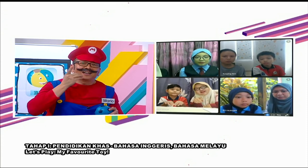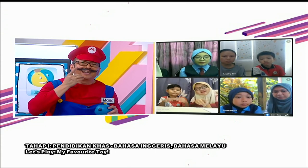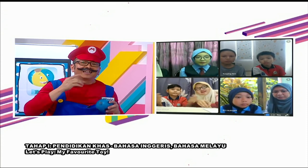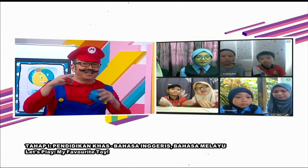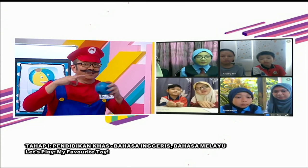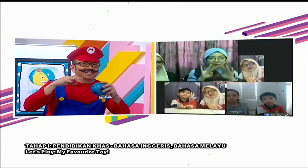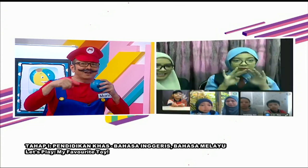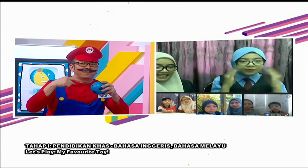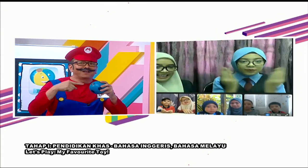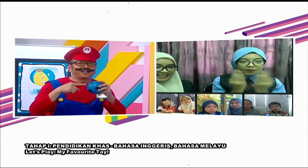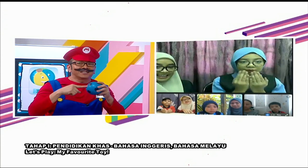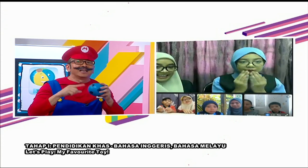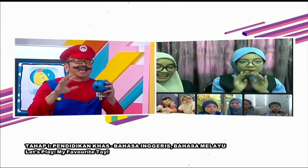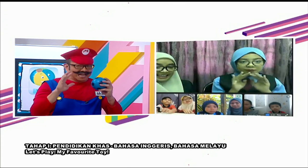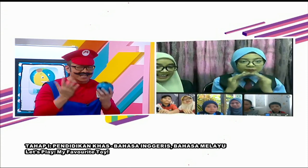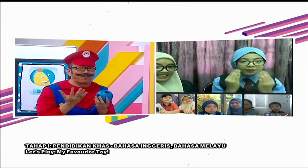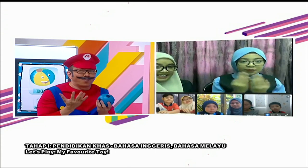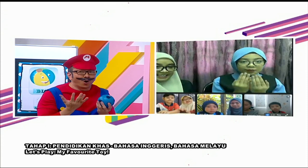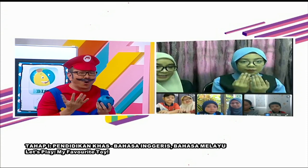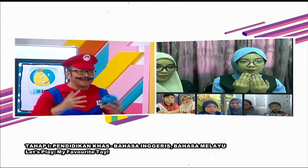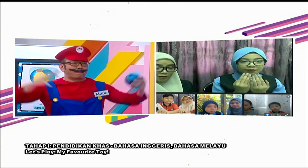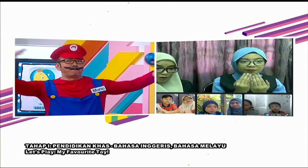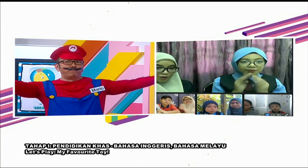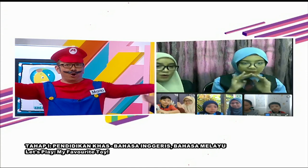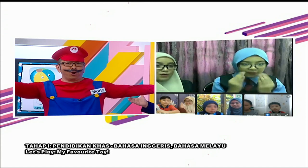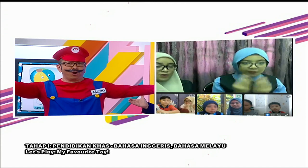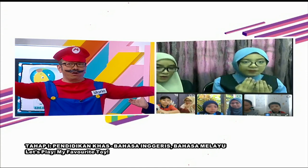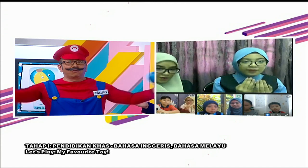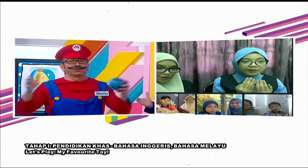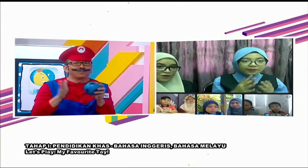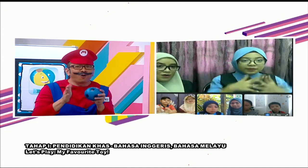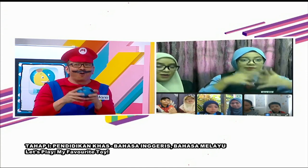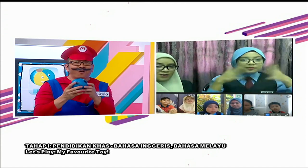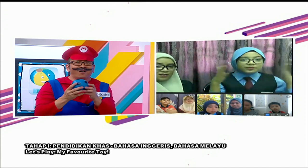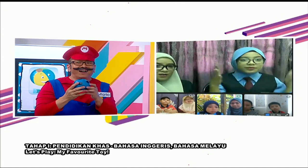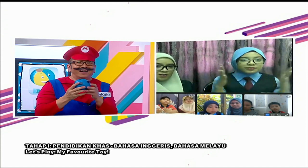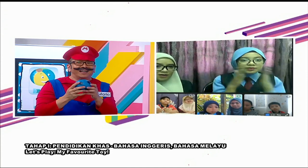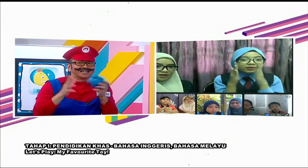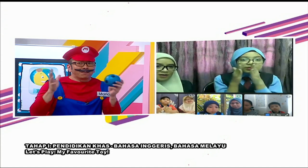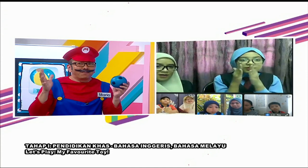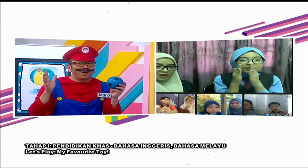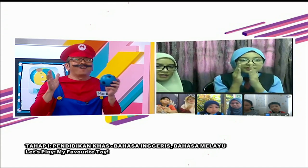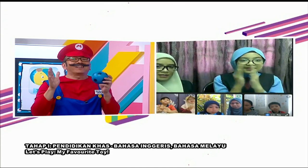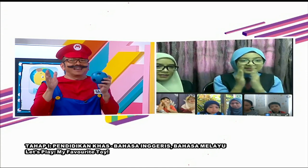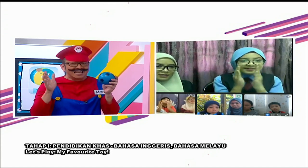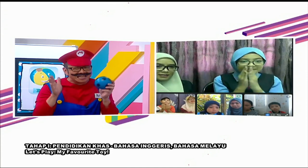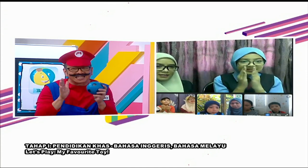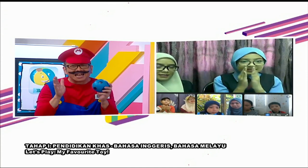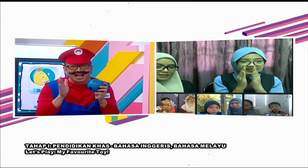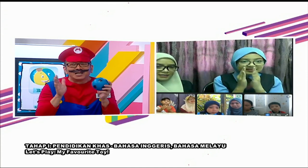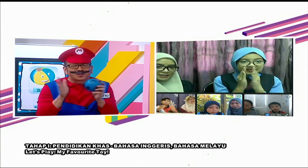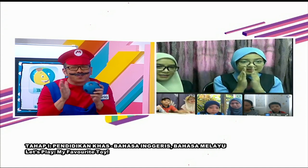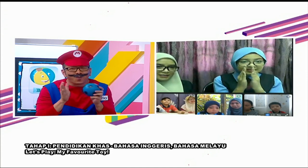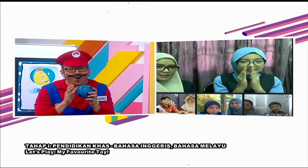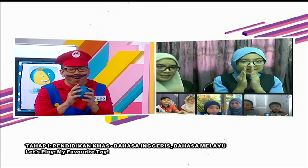Dahlia. Can you describe about this? It's a ball. Is it big or small? It's a